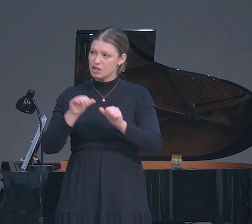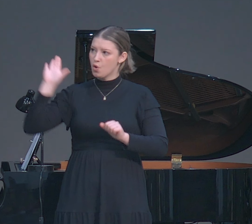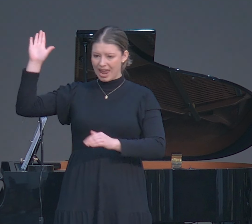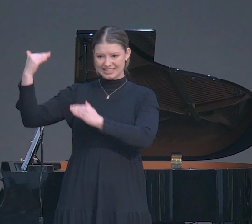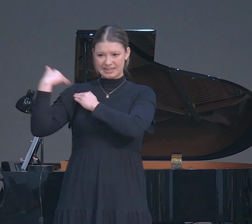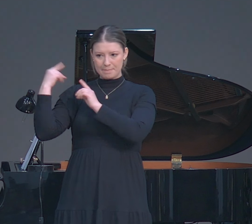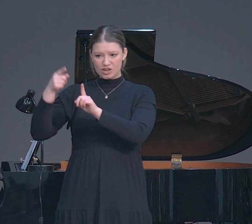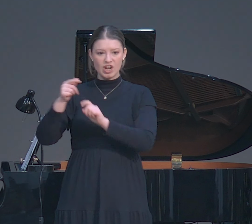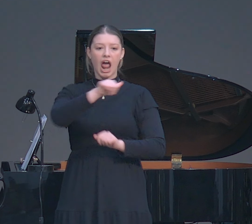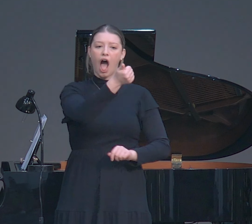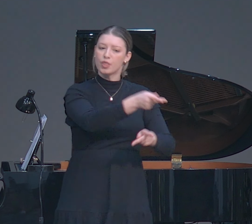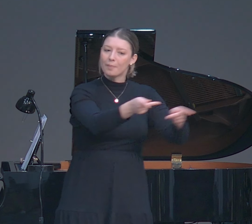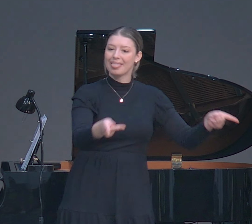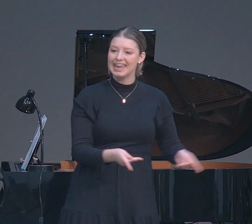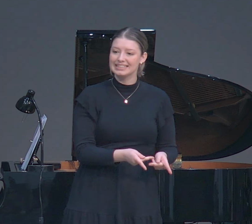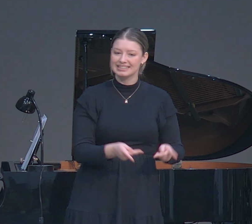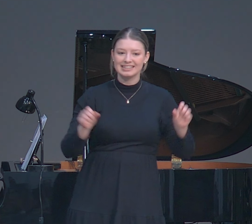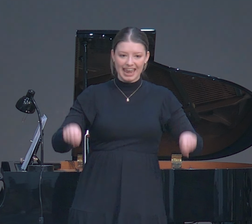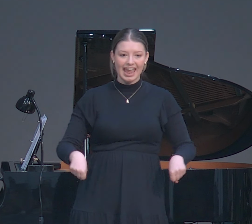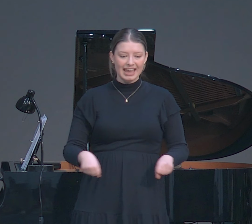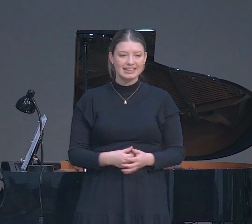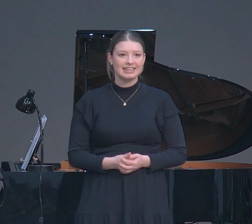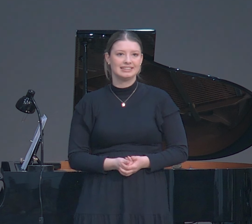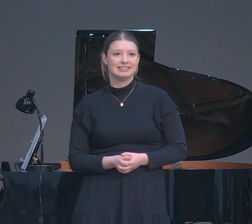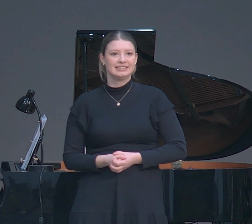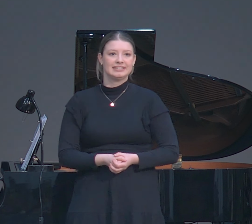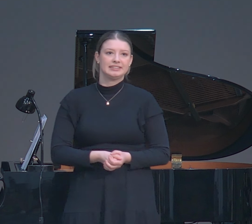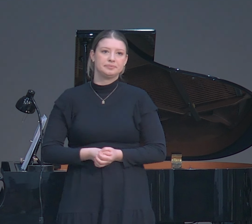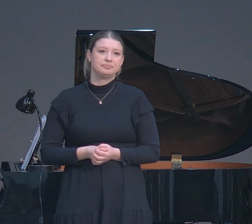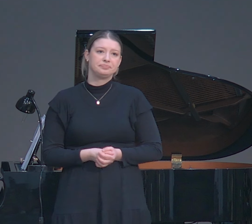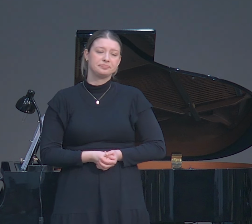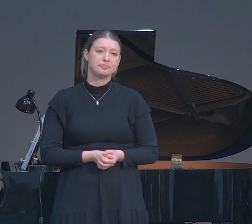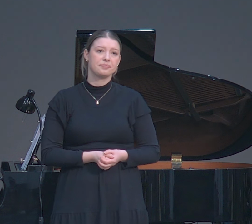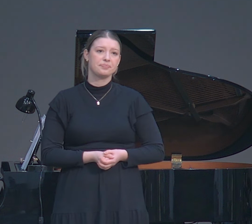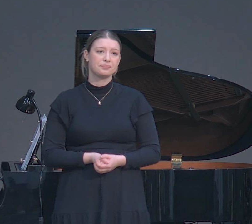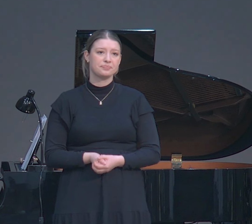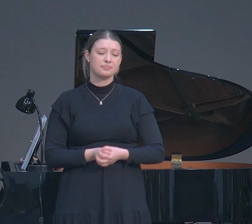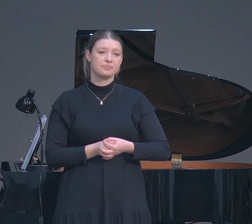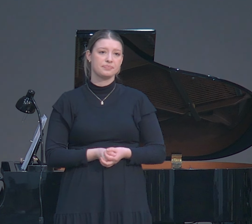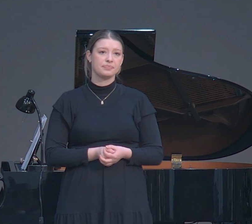When persecuted, continue the mission elsewhere.